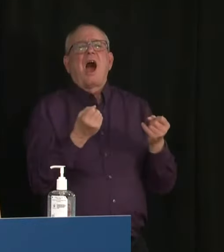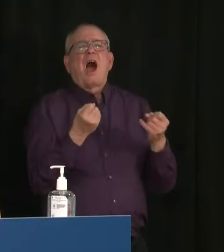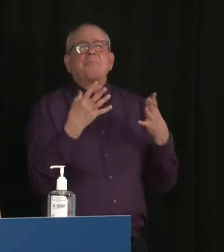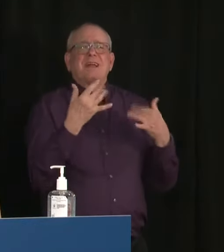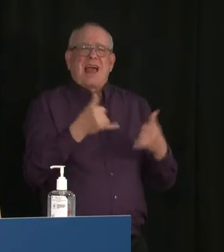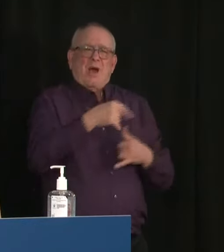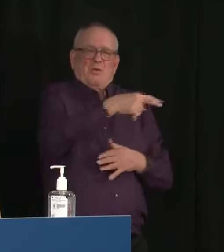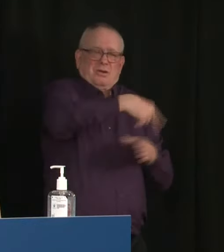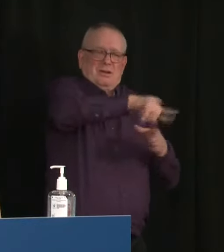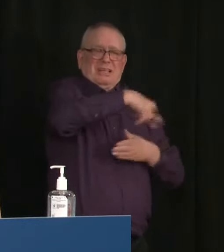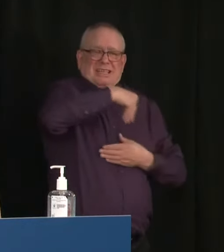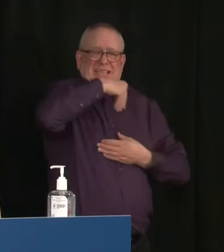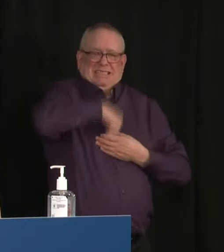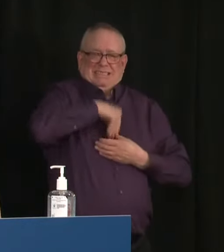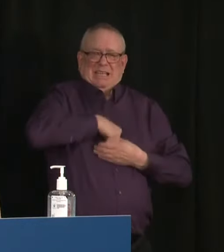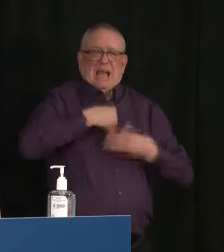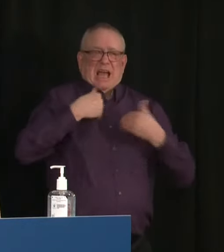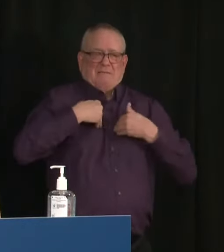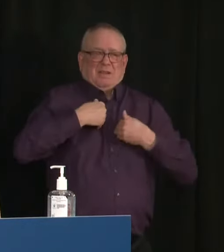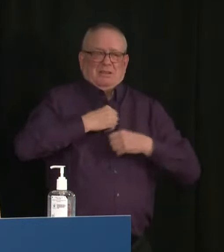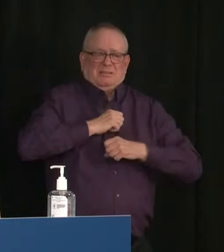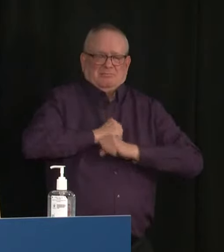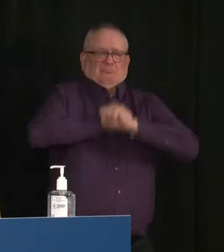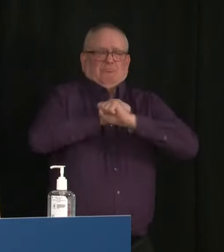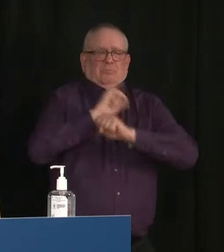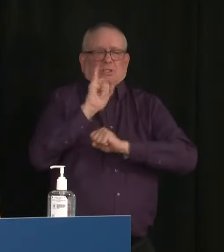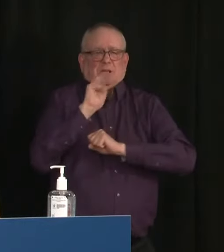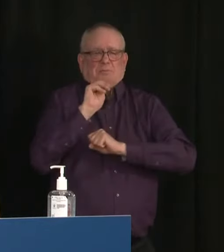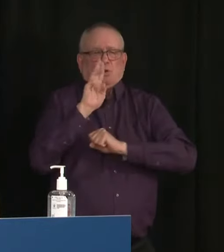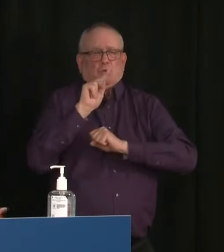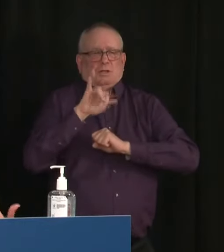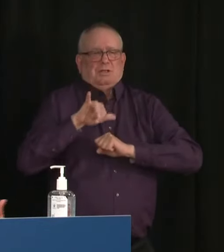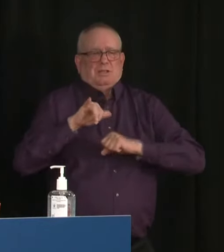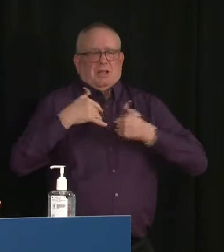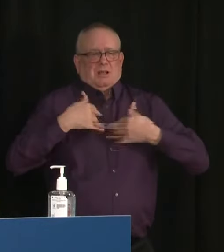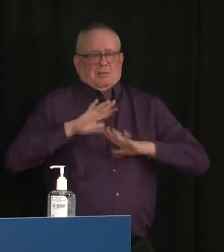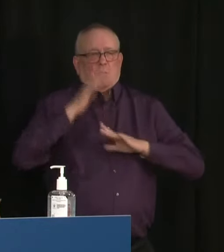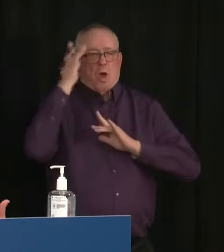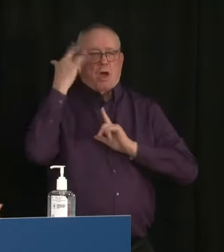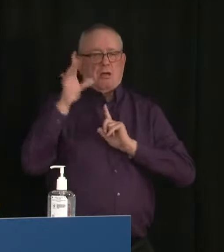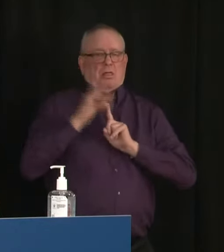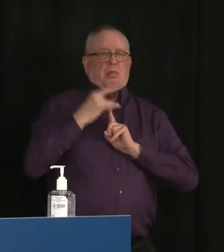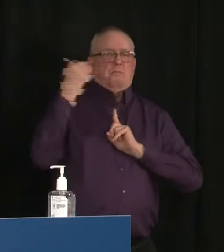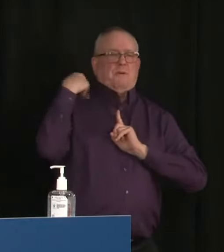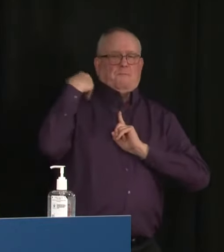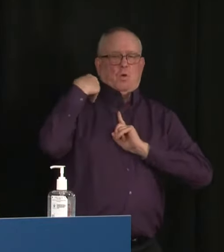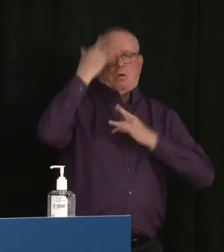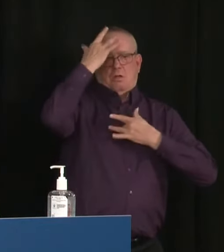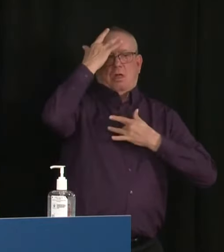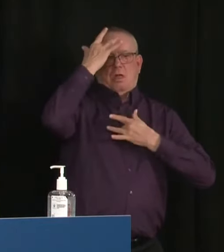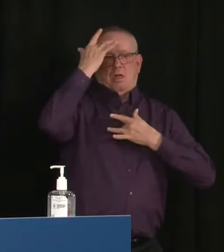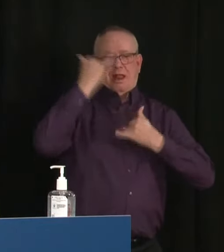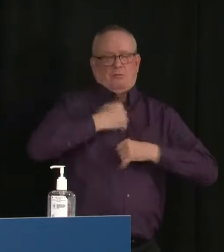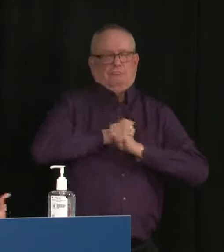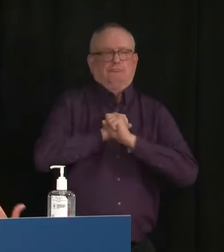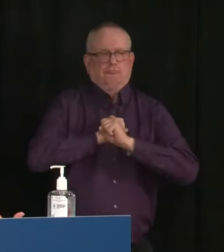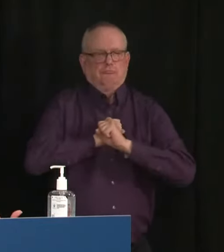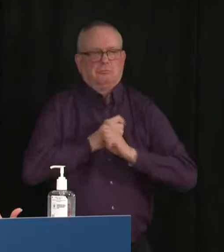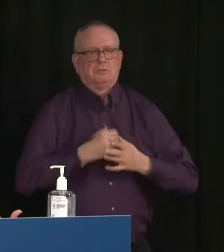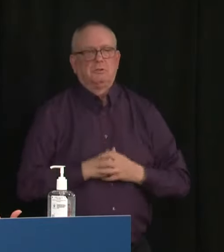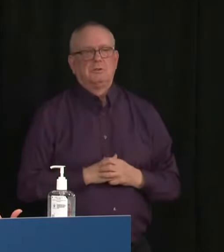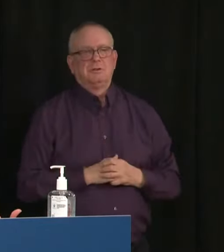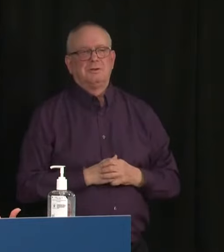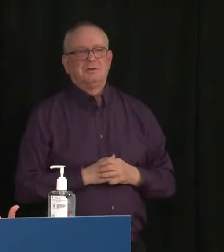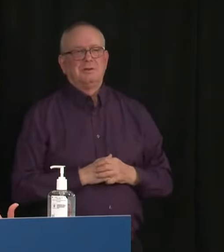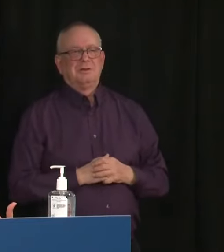the world, and part of what has been demonstrated is that the immunity that someone who's been infected with COVID-19 would be